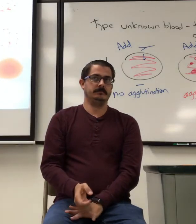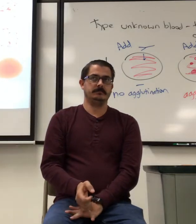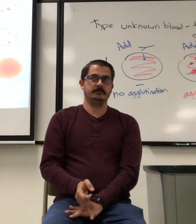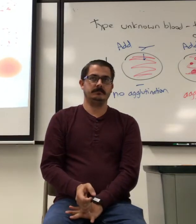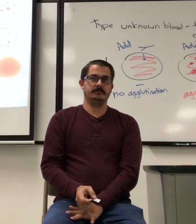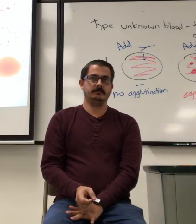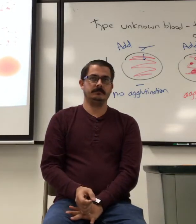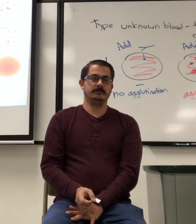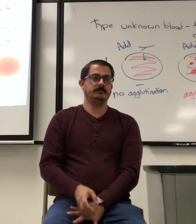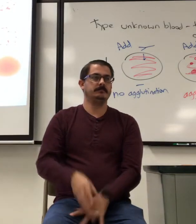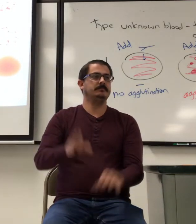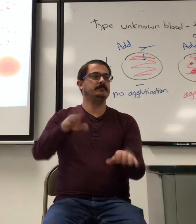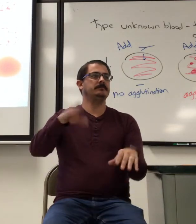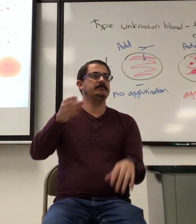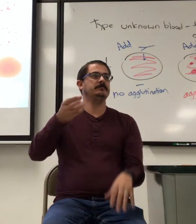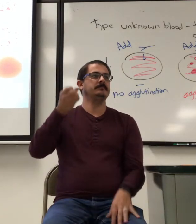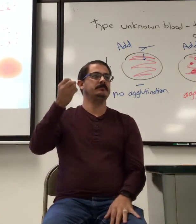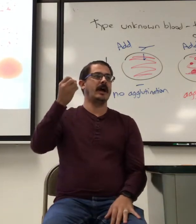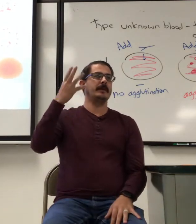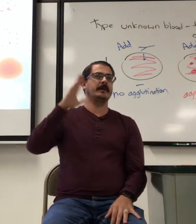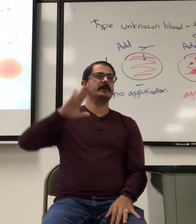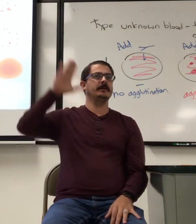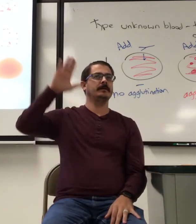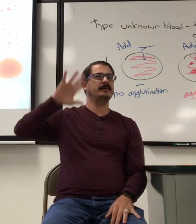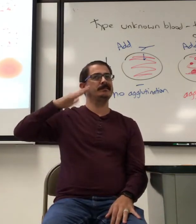Let's have a show of hands. Yeah, I'm kind of getting this.